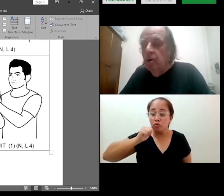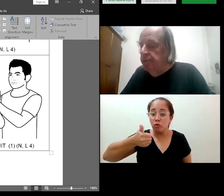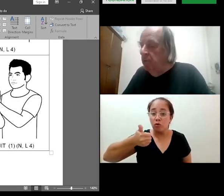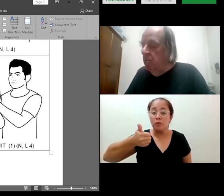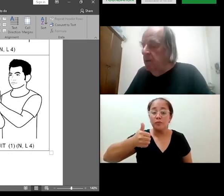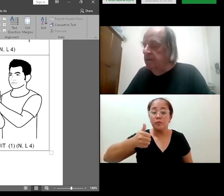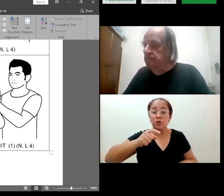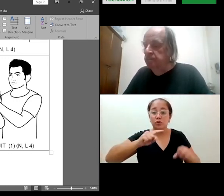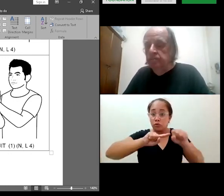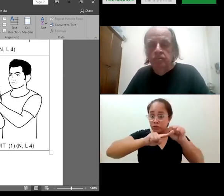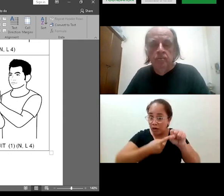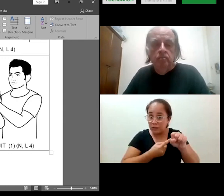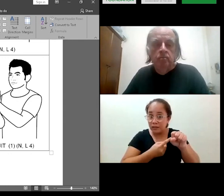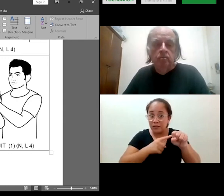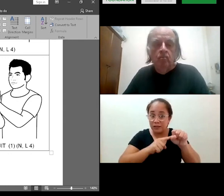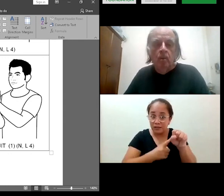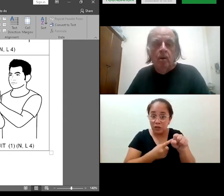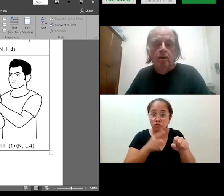you go through